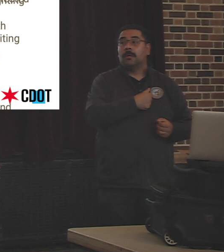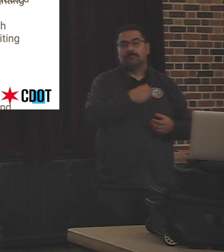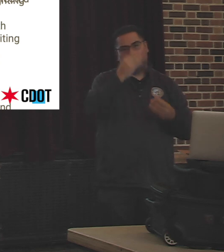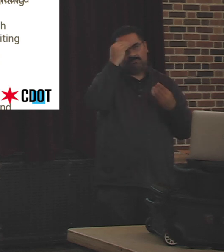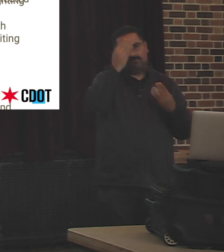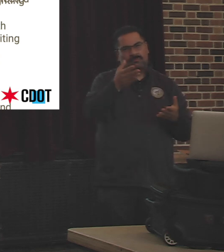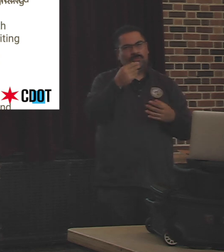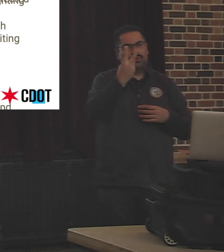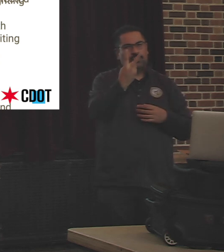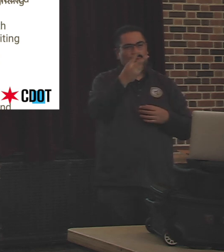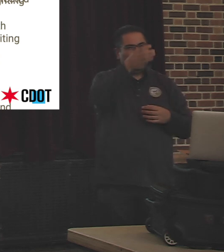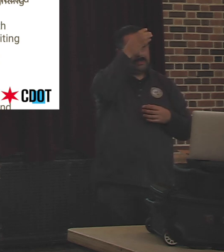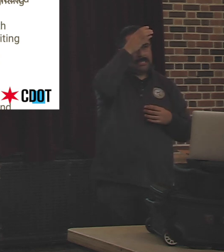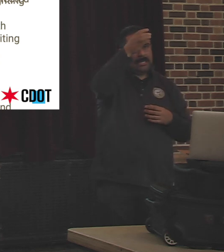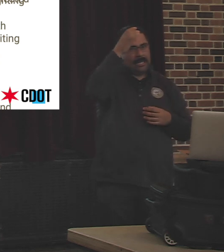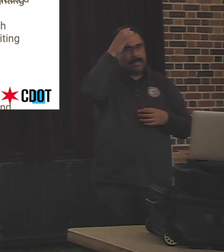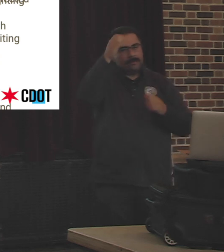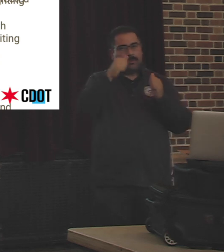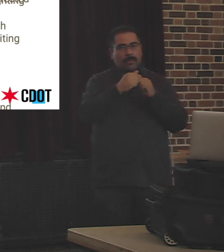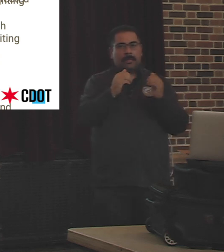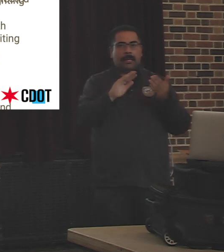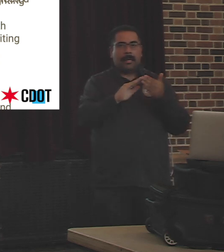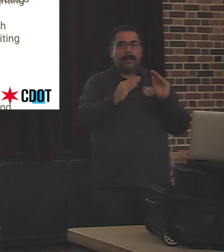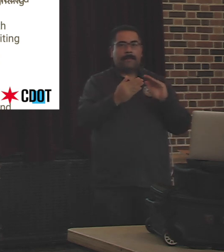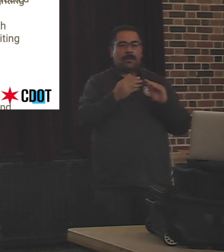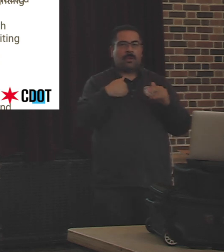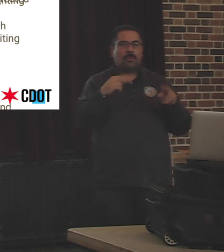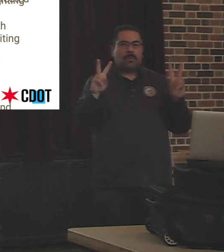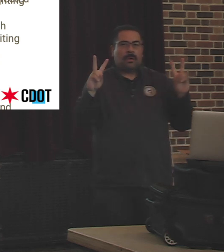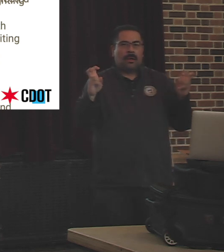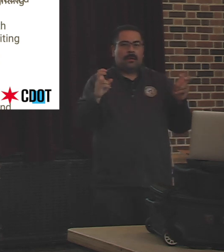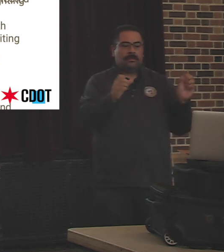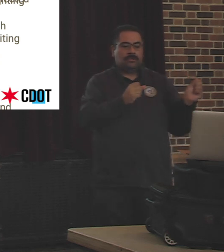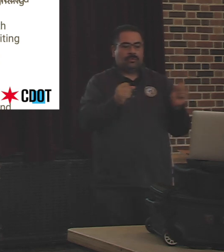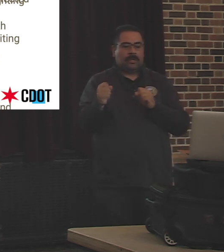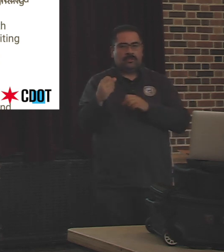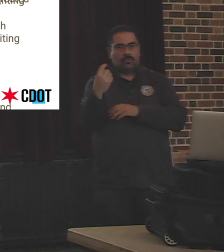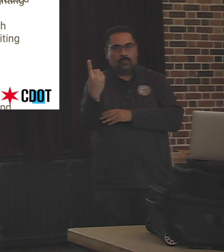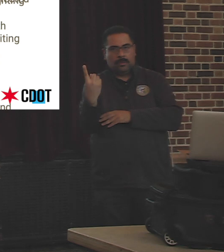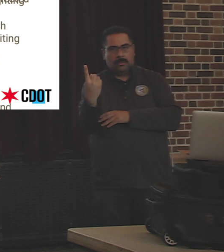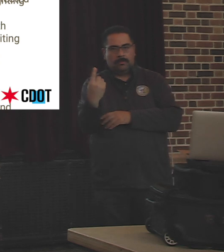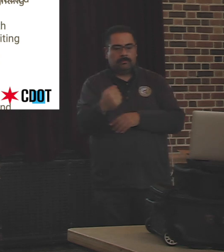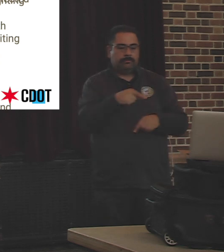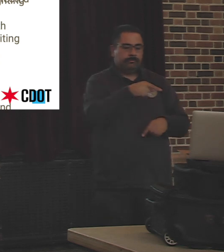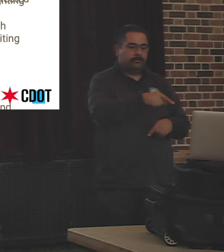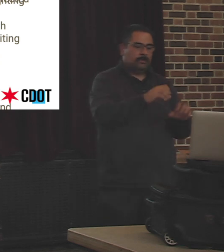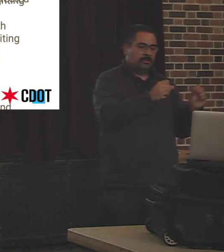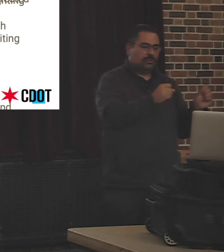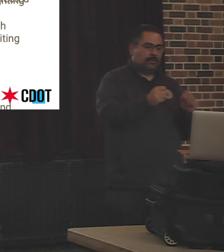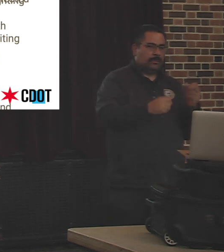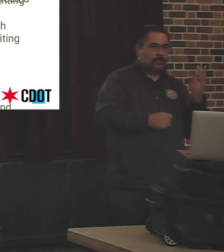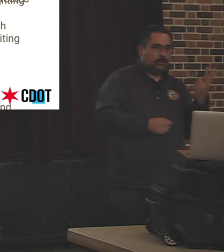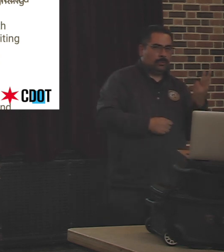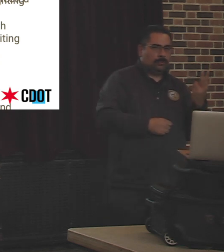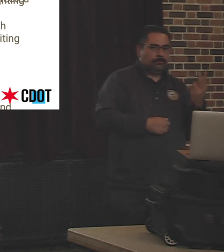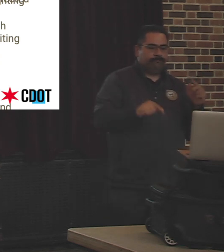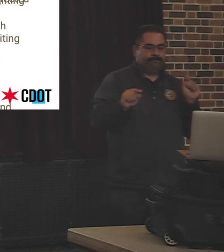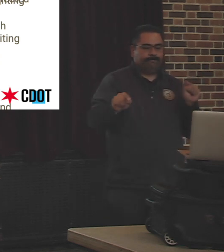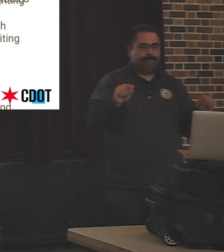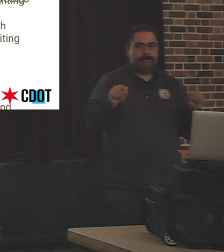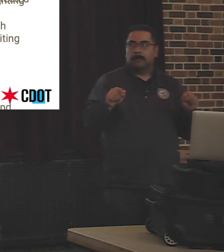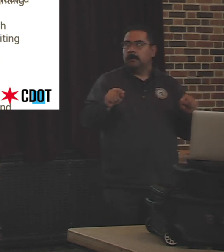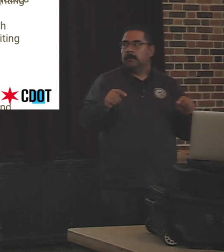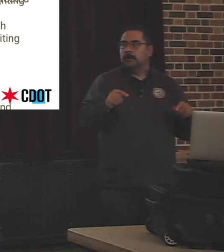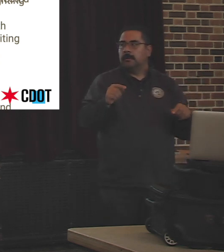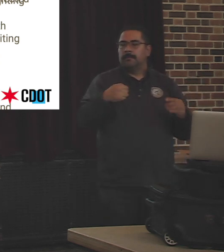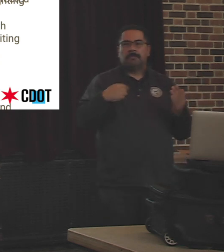shared 2 concepts with the community, and we're going to call those Strategy 1 and Strategy 2. And I'm just going to go back to